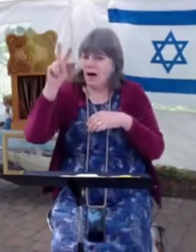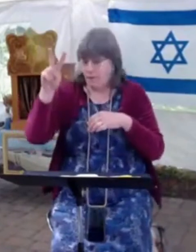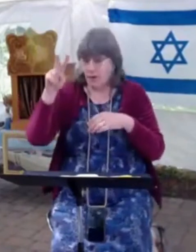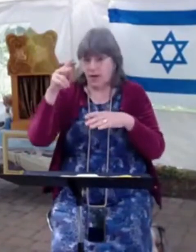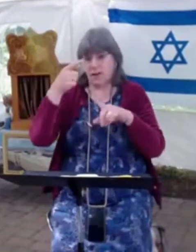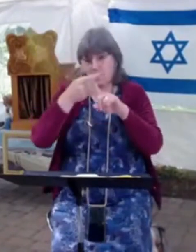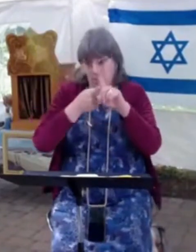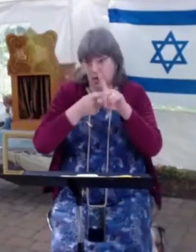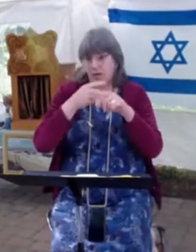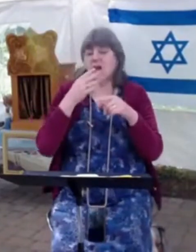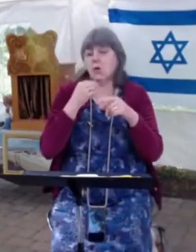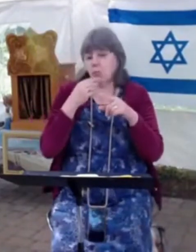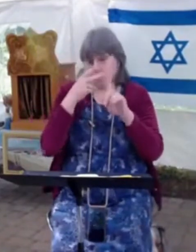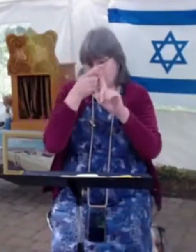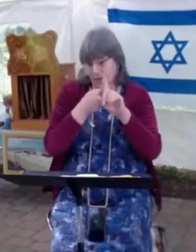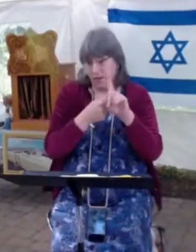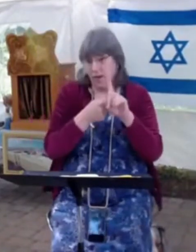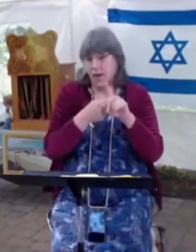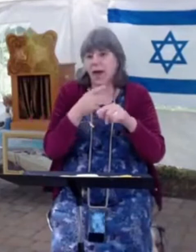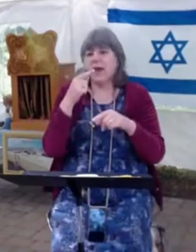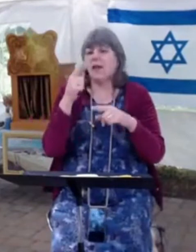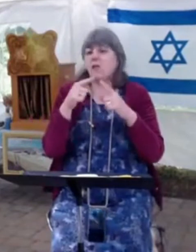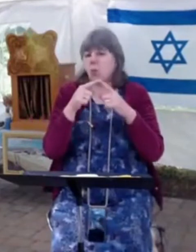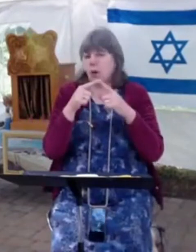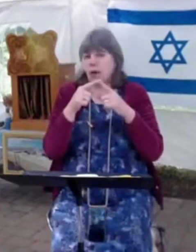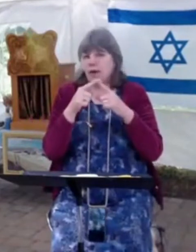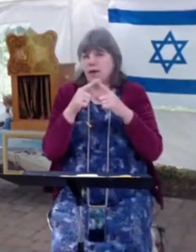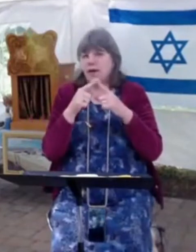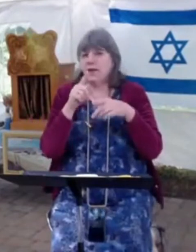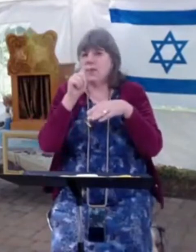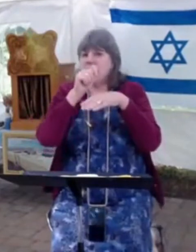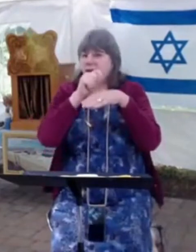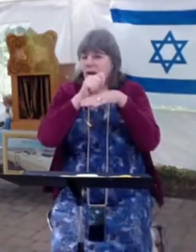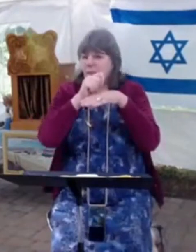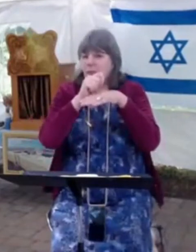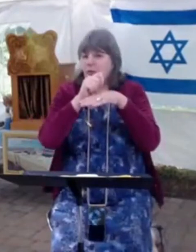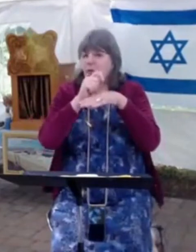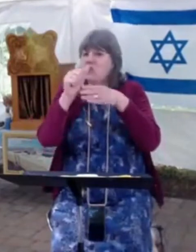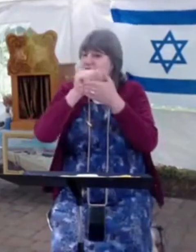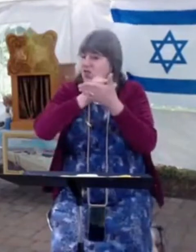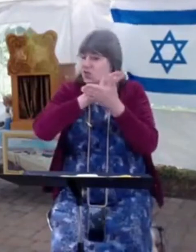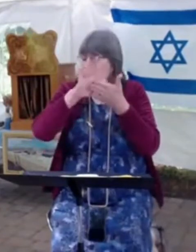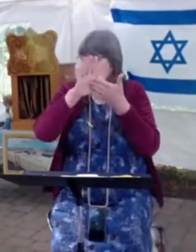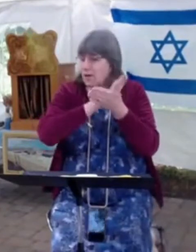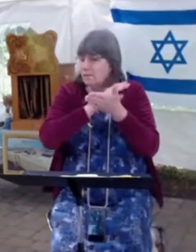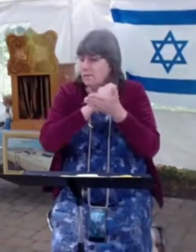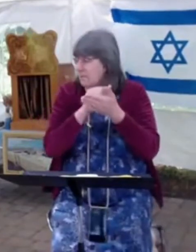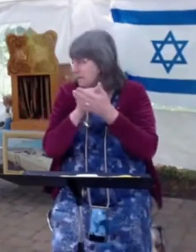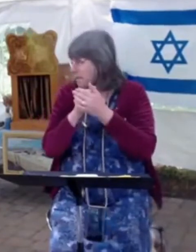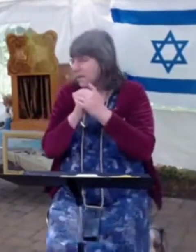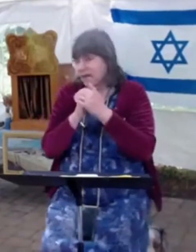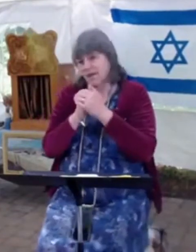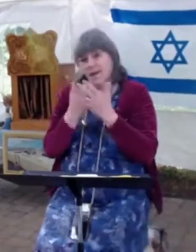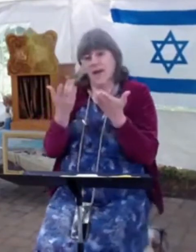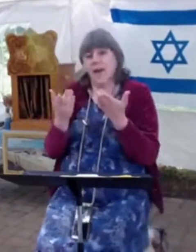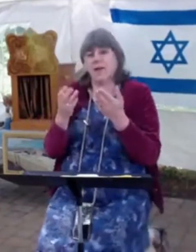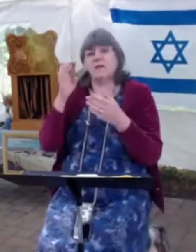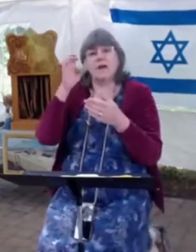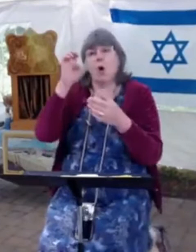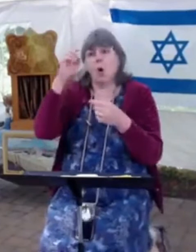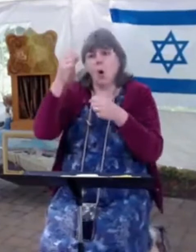but the partisan factionalism, violent and aggressive religious political rhetoric of the zealots of their